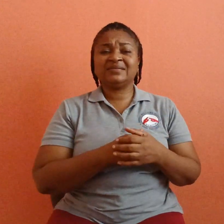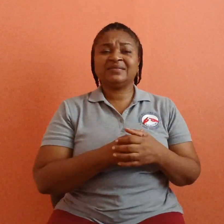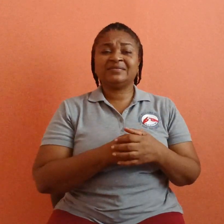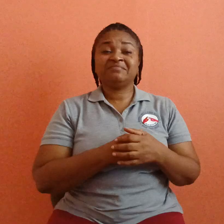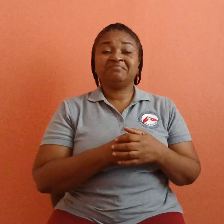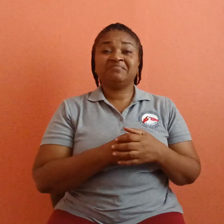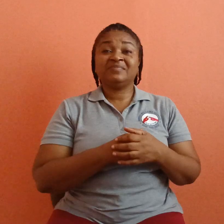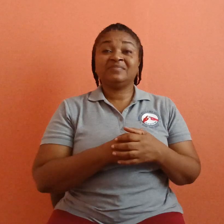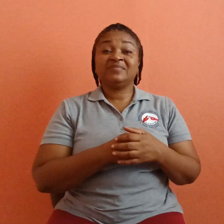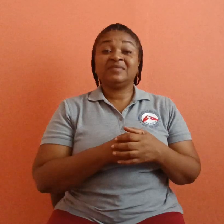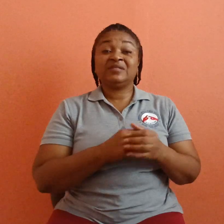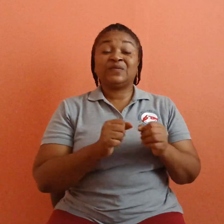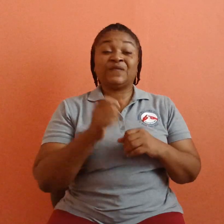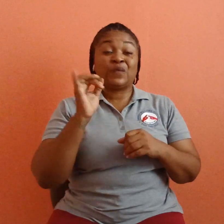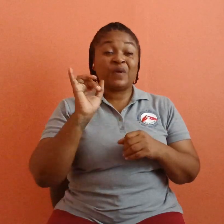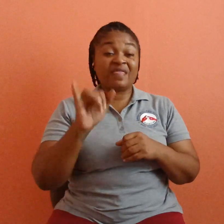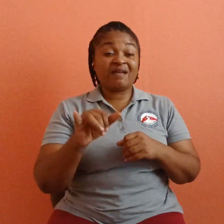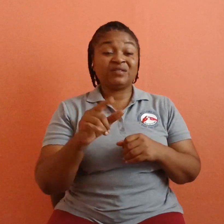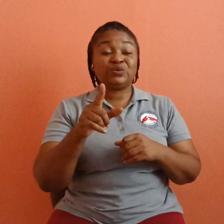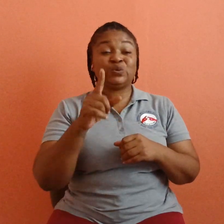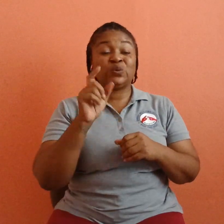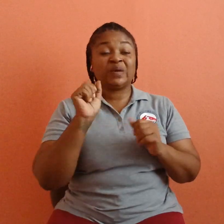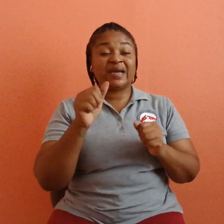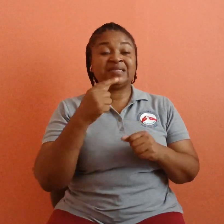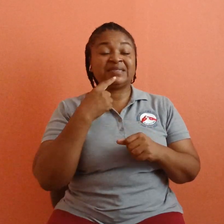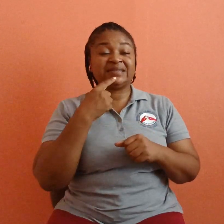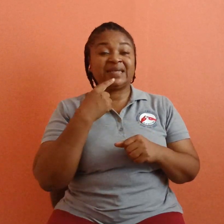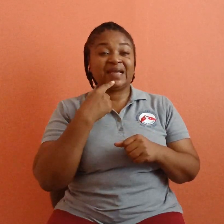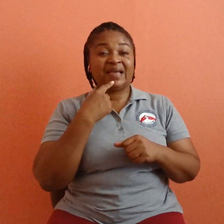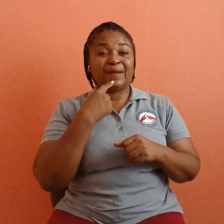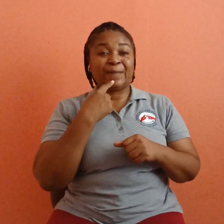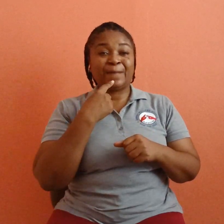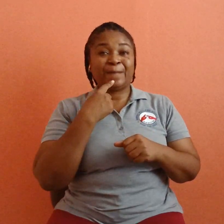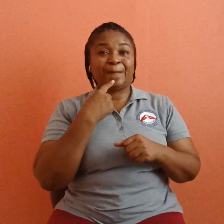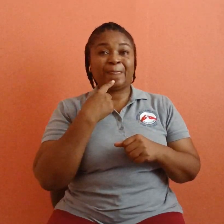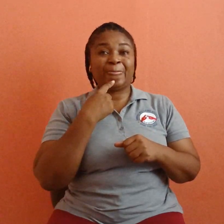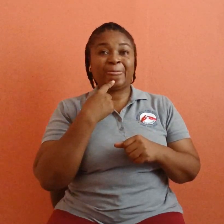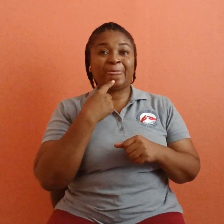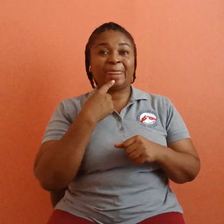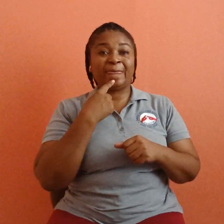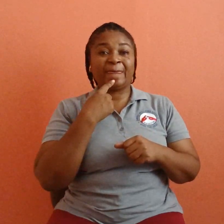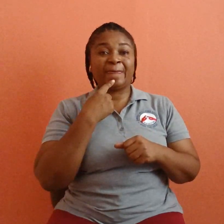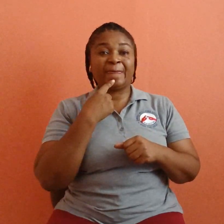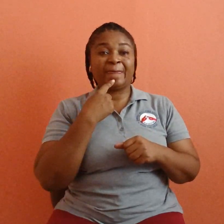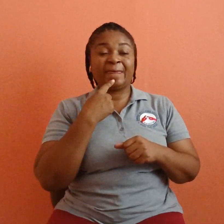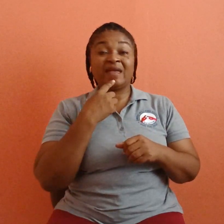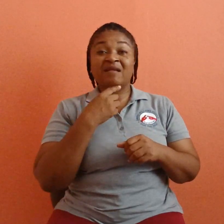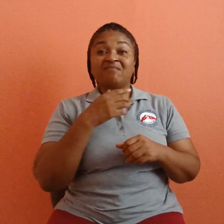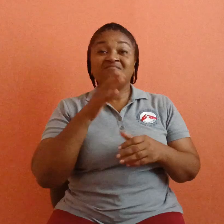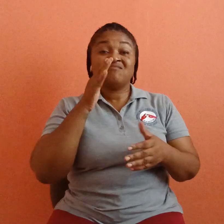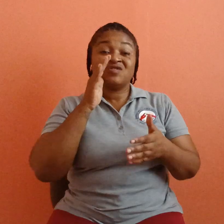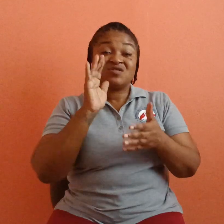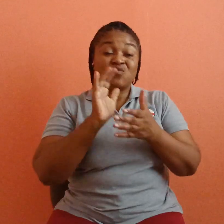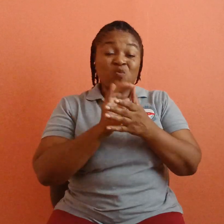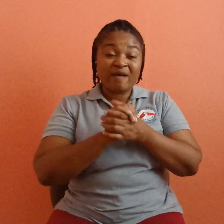So for that, you could say that the bride asked for one hidden